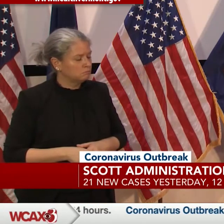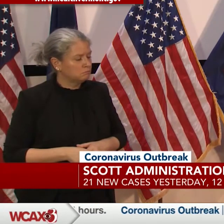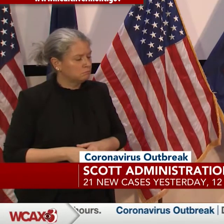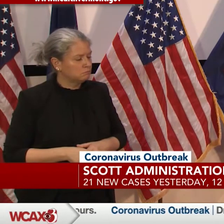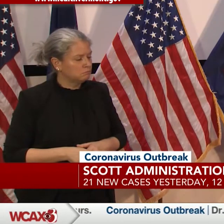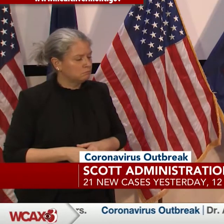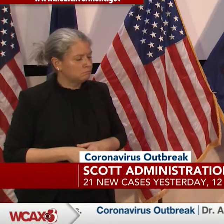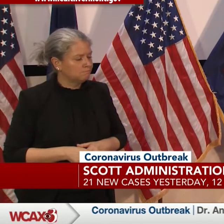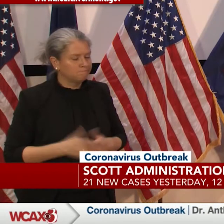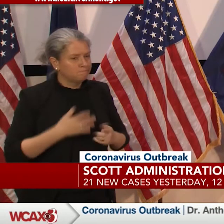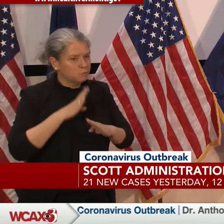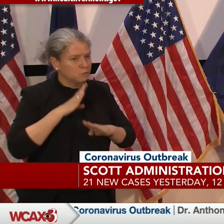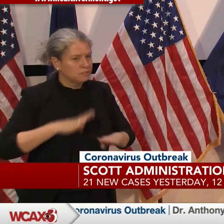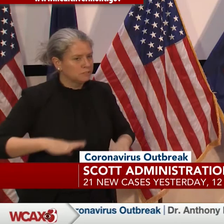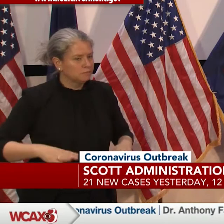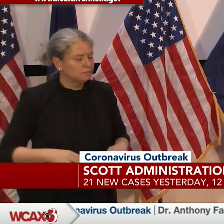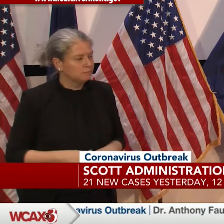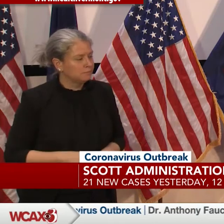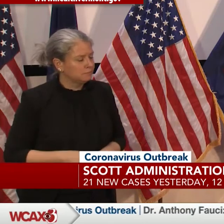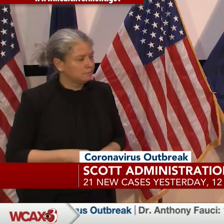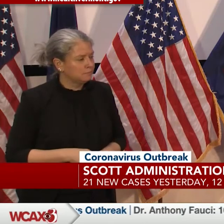Star six to unmute, Tanya.